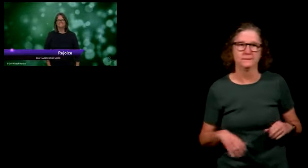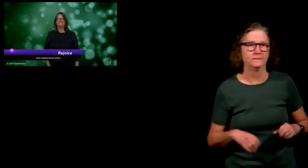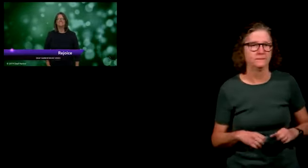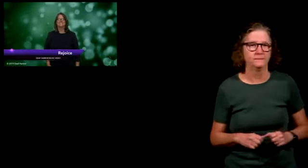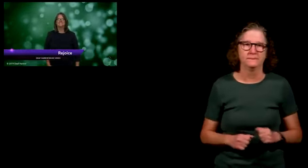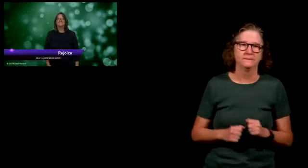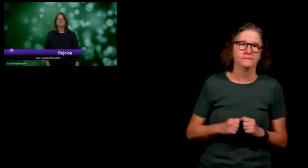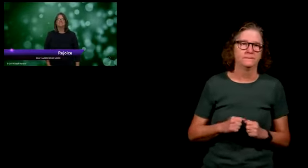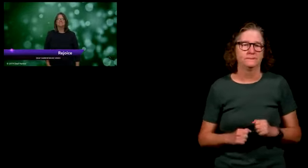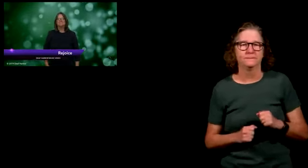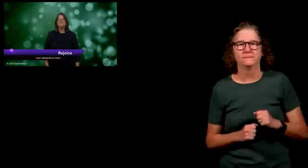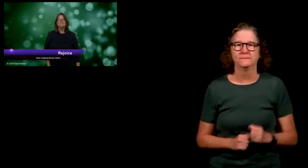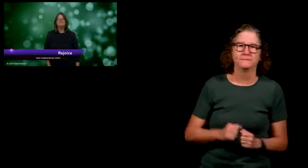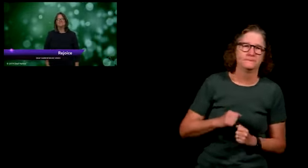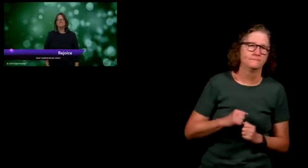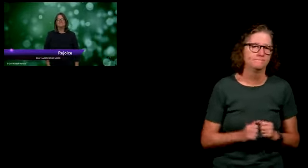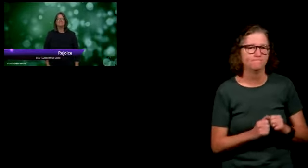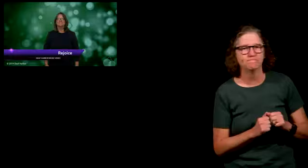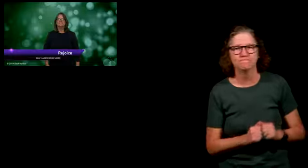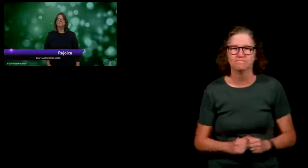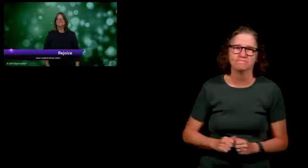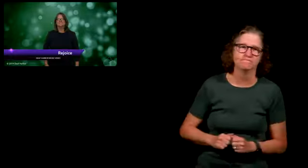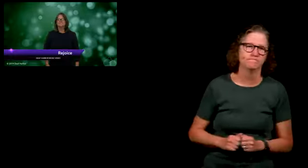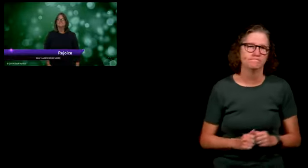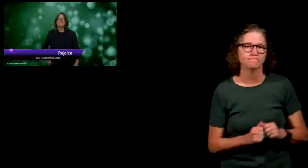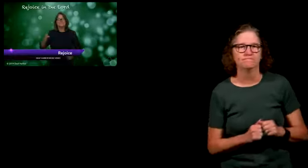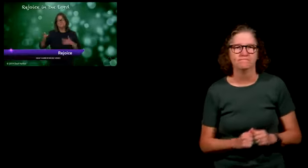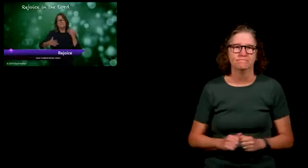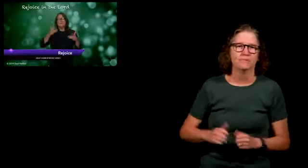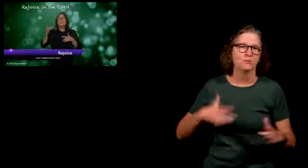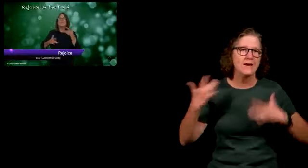If you want to stand and join, you can stand and join in the praise song.